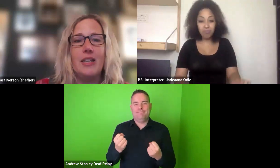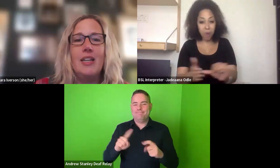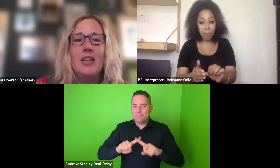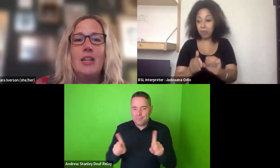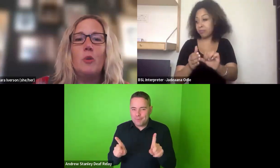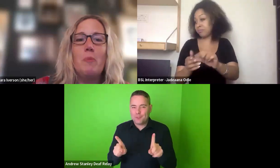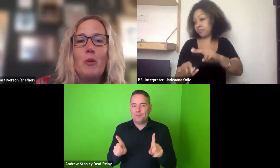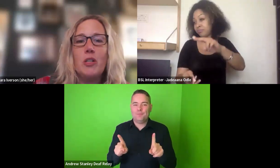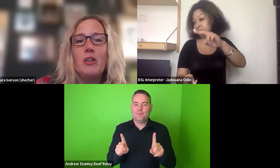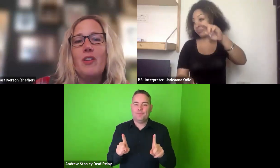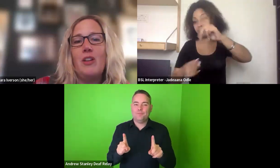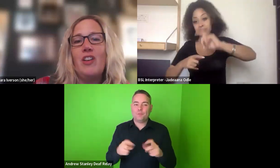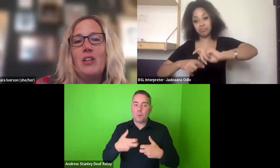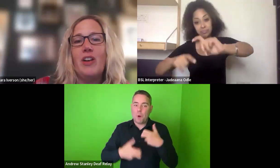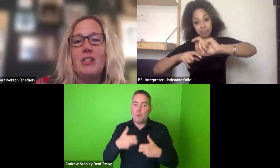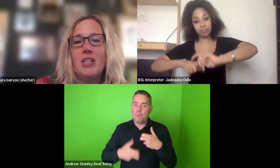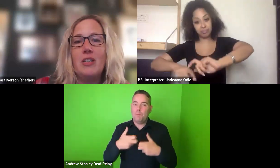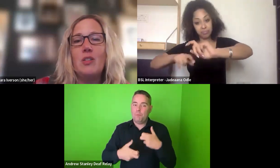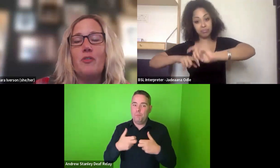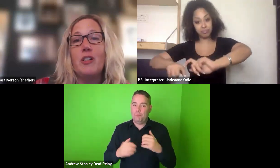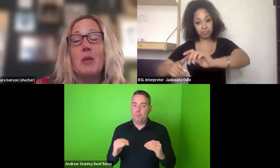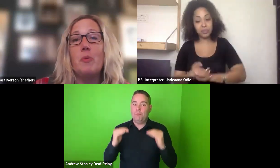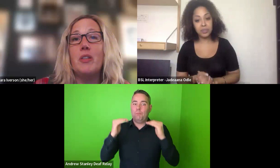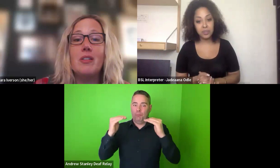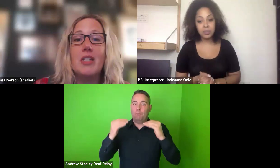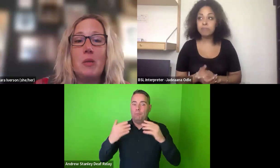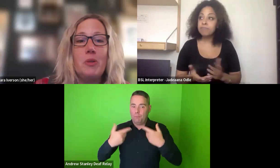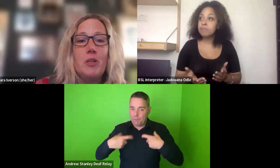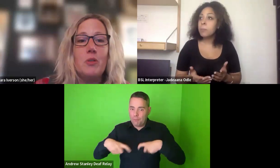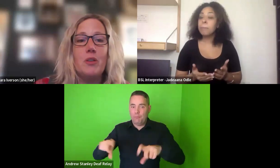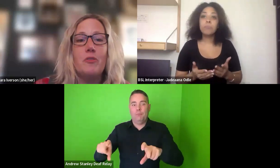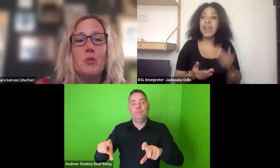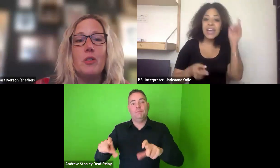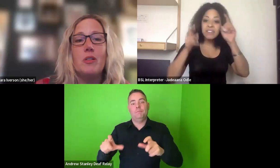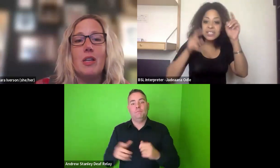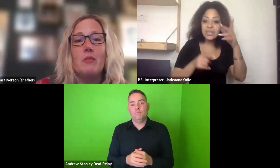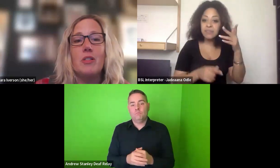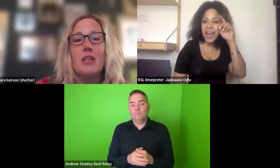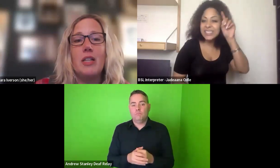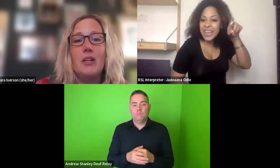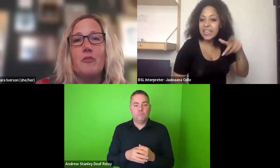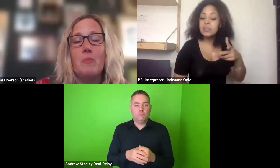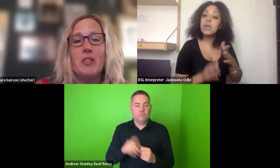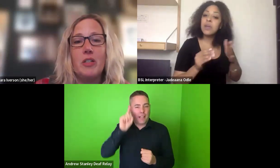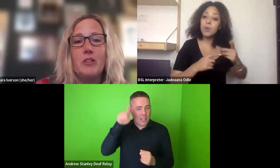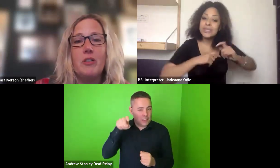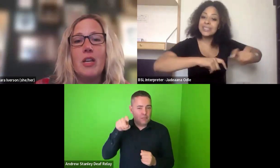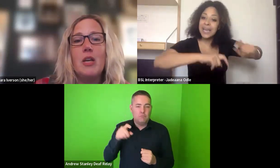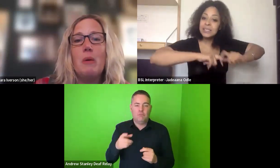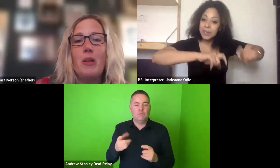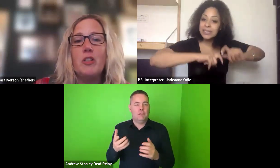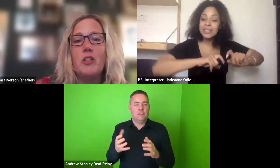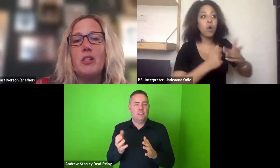steadily. The promotion of innovative ideas, for example, the sustainable use of resources and recycling of raw